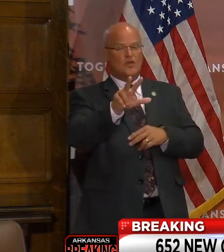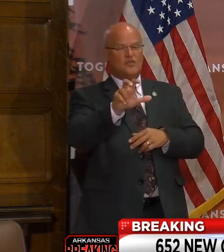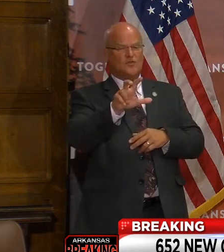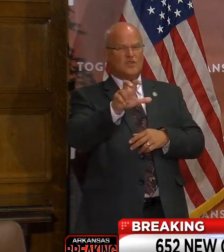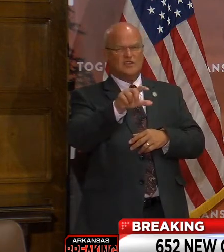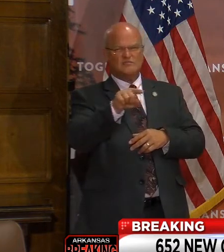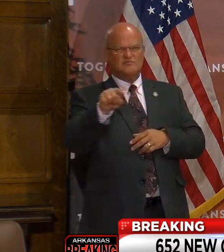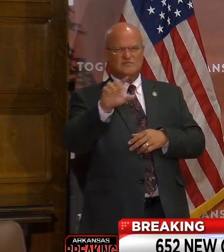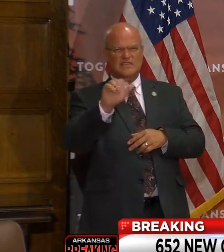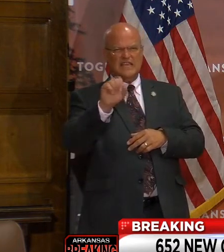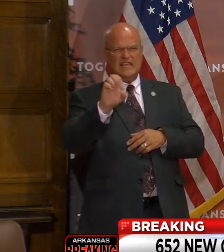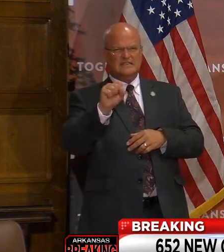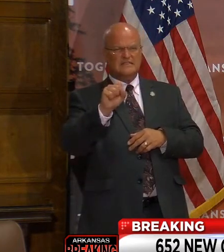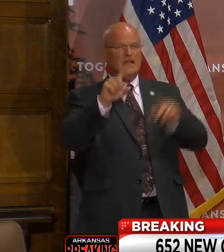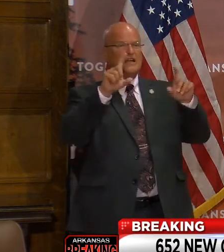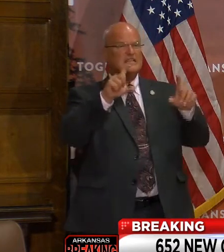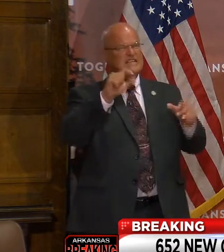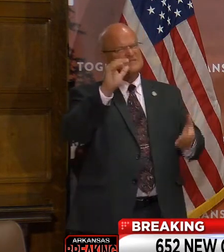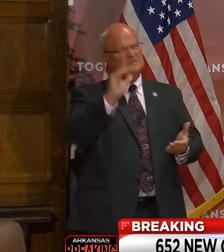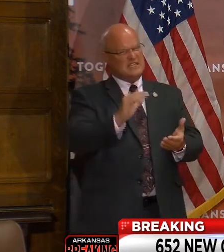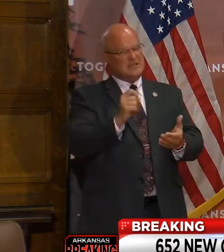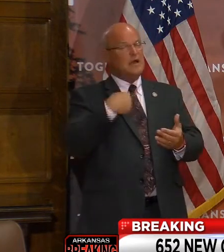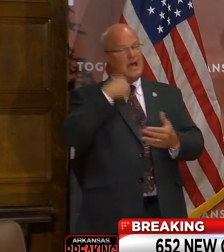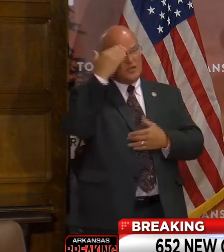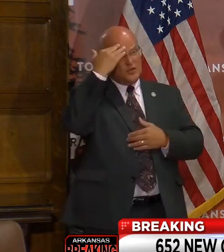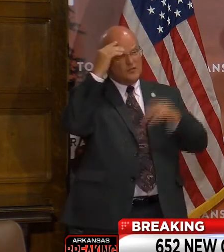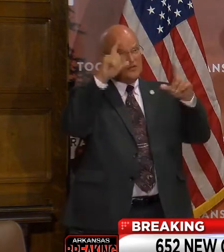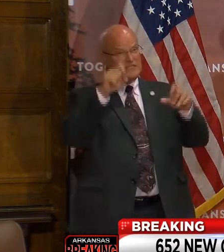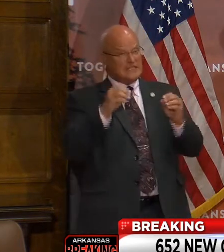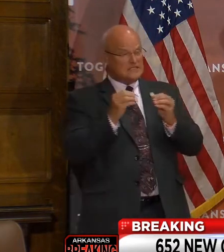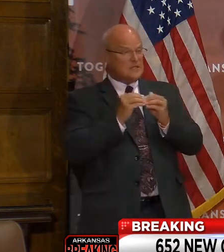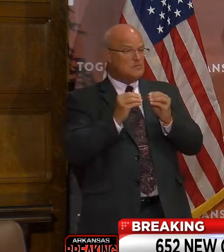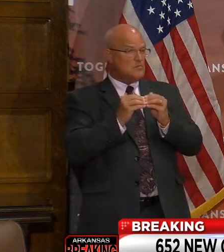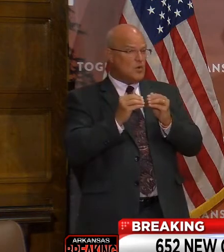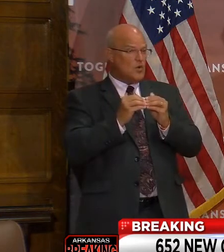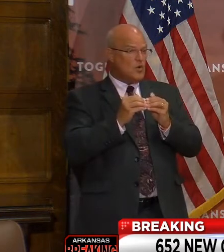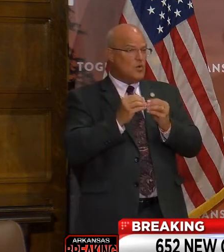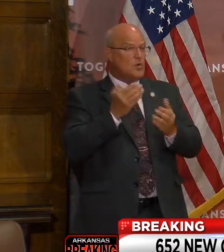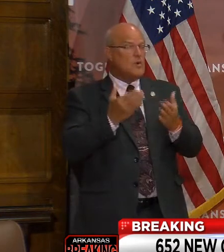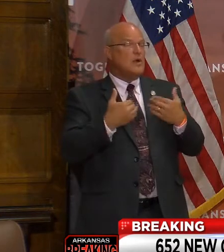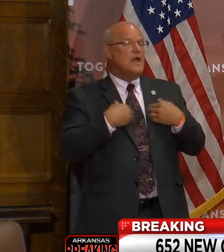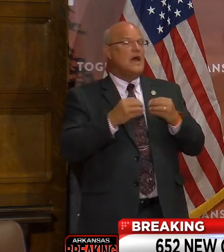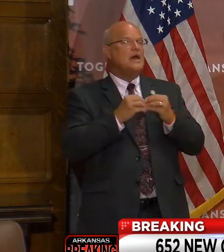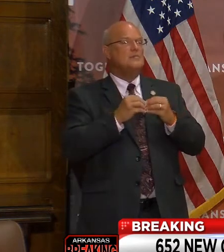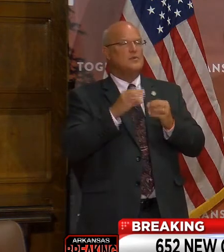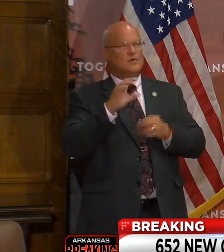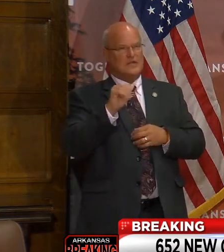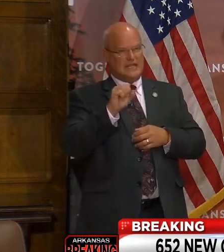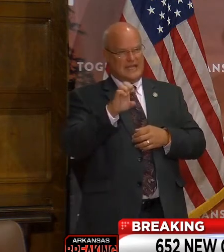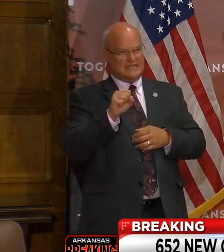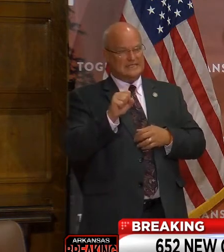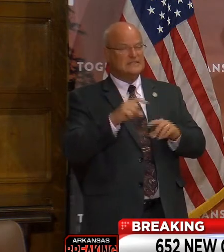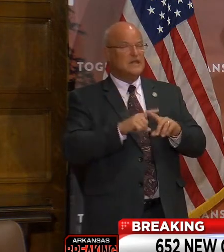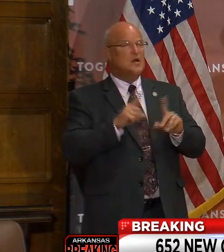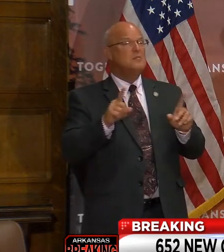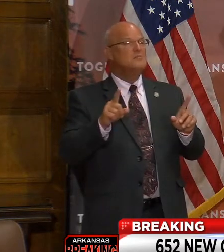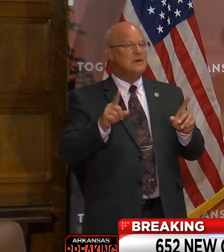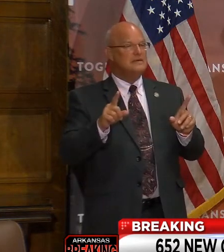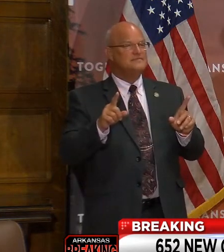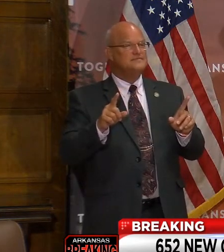some cases, our testing was down a little bit. I knew that if we test a little bit more, we would have had more cases, but